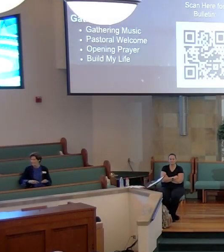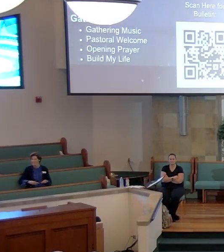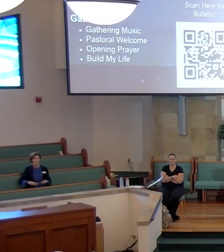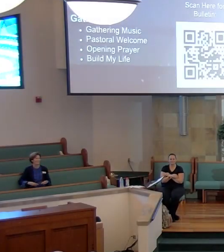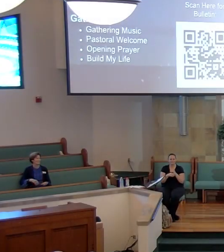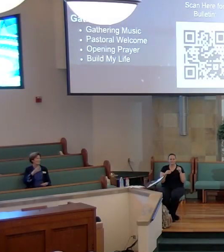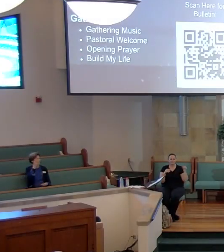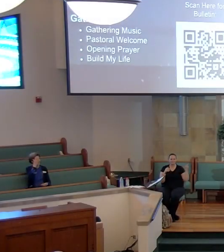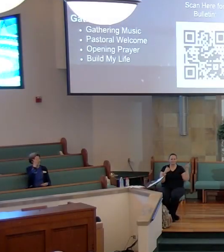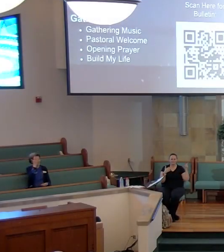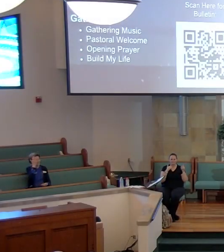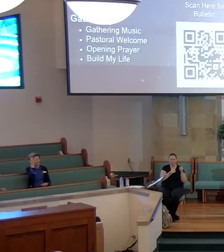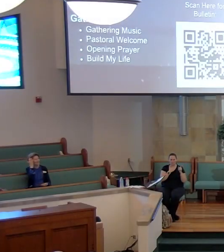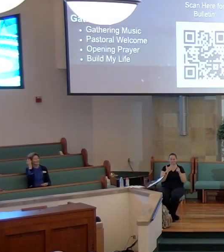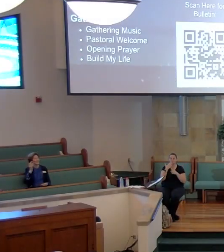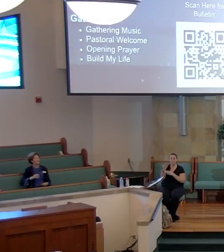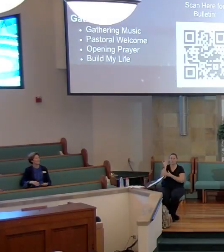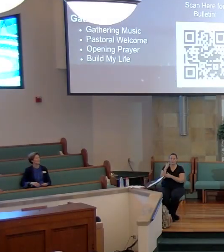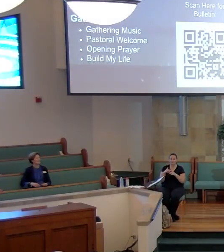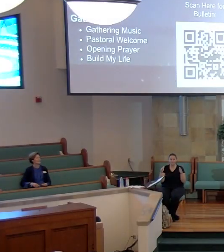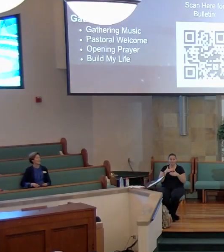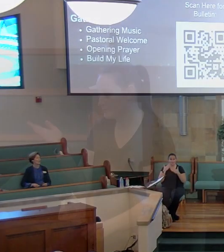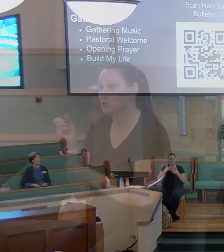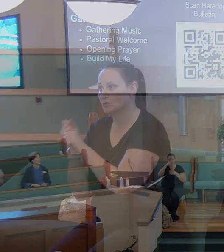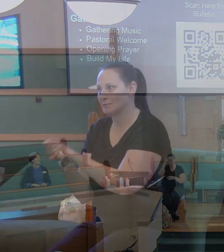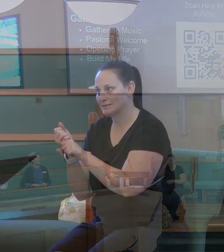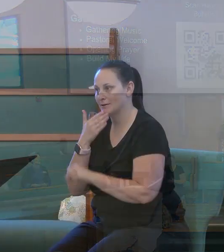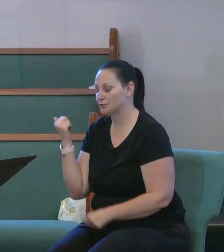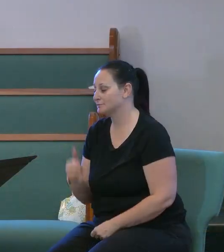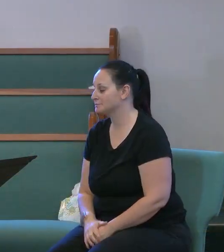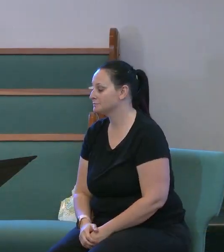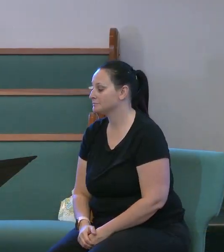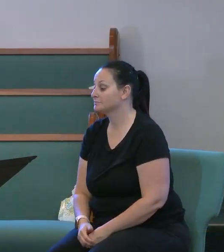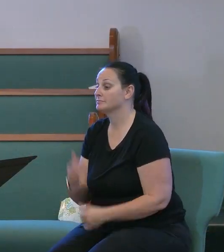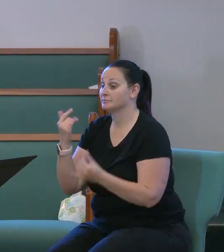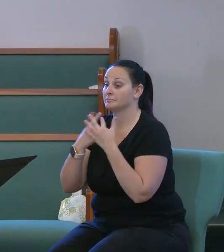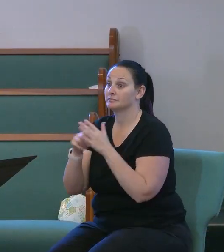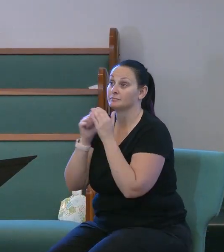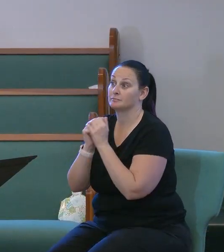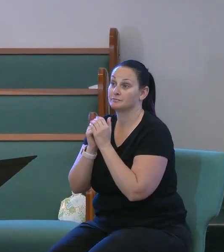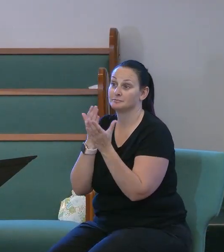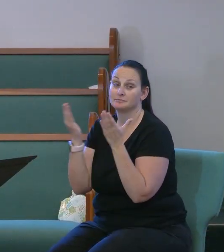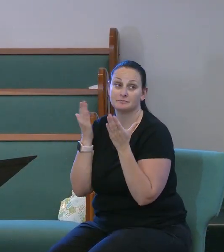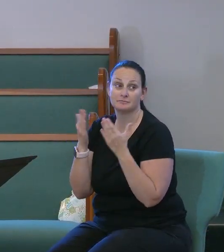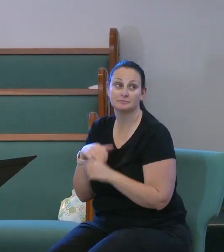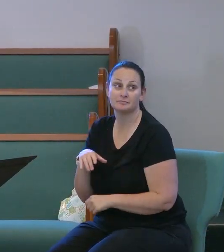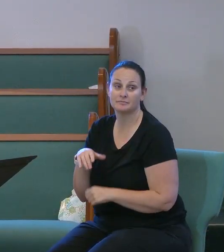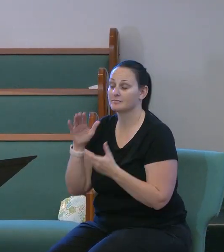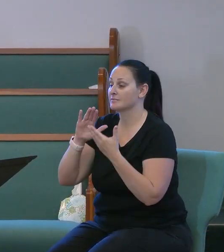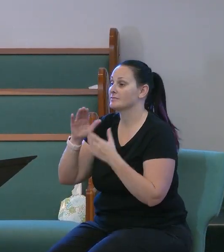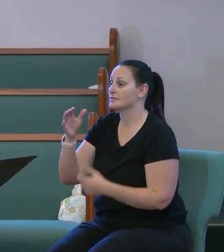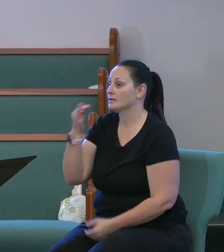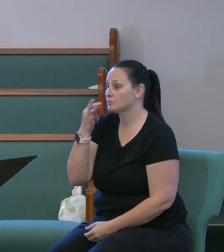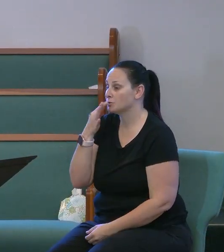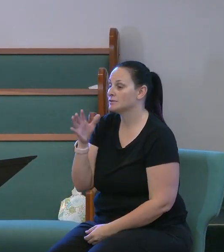Good morning. Happy summer. Let us begin our worship service. It is Communion